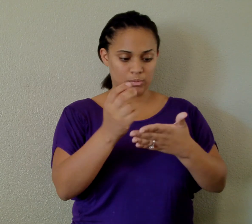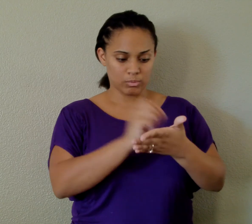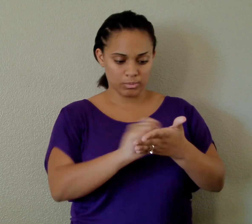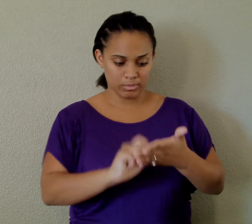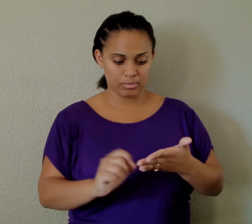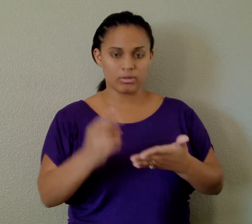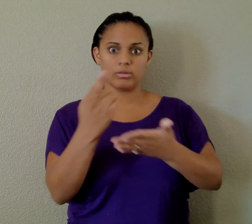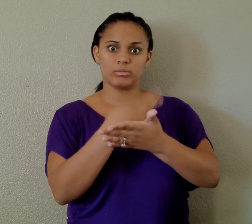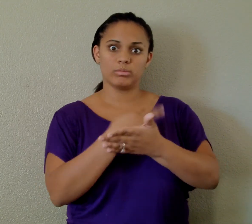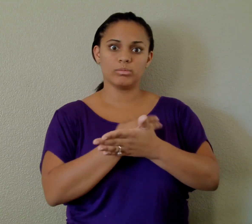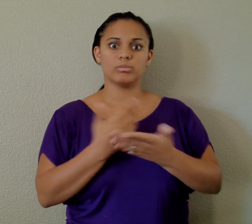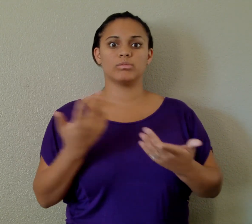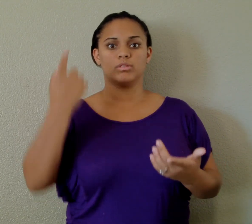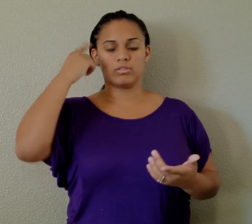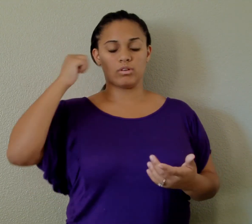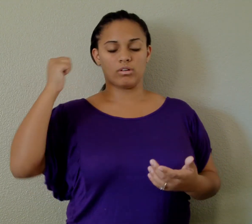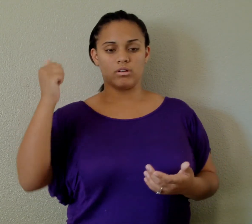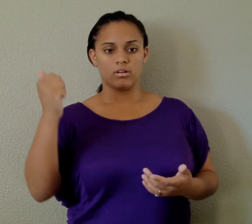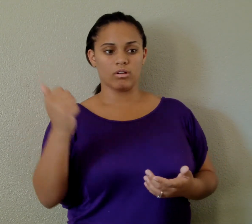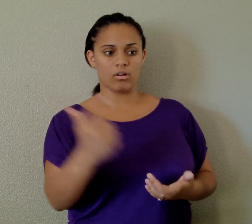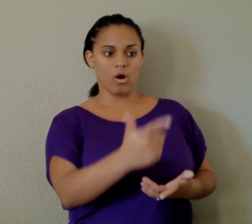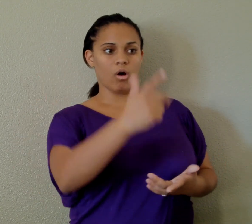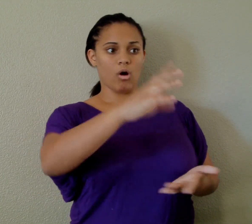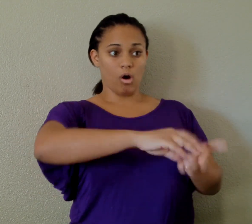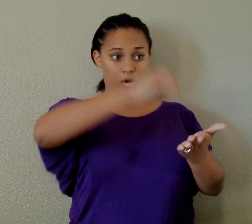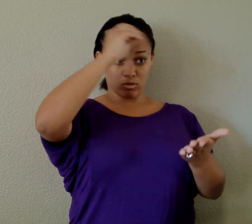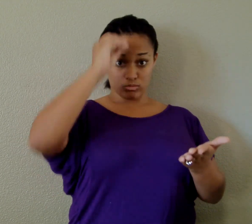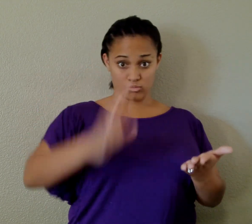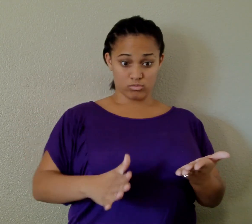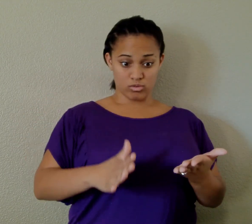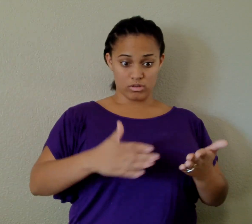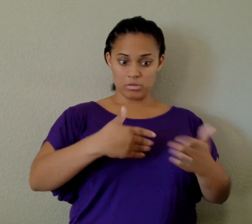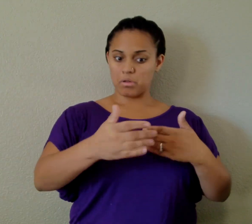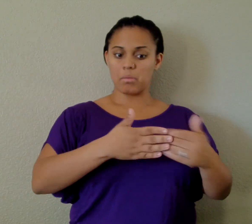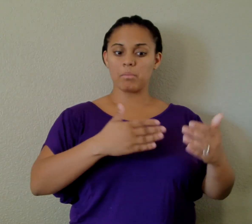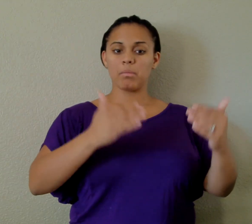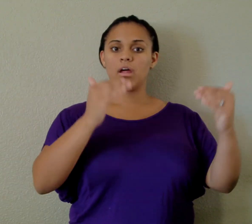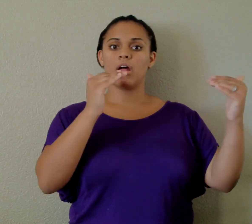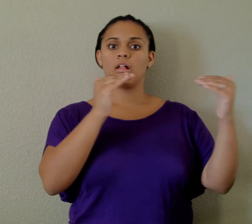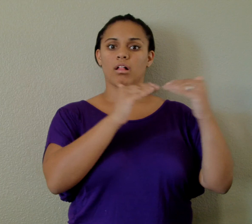to add some content to what would otherwise be sort of vacuous English courses.